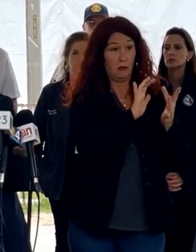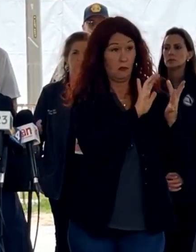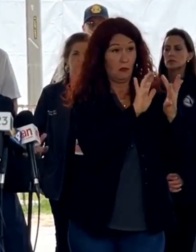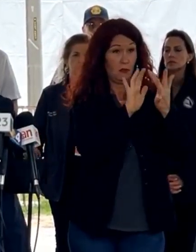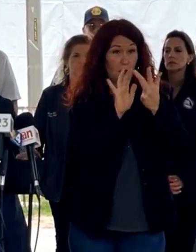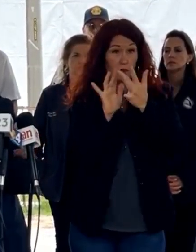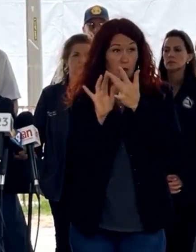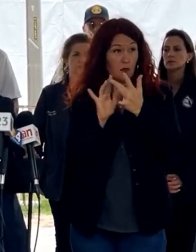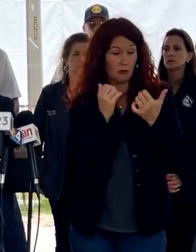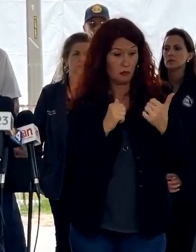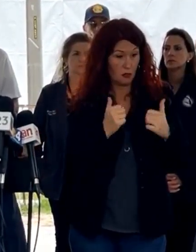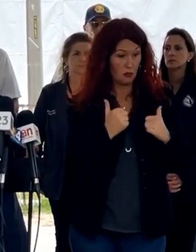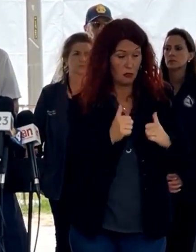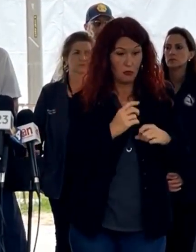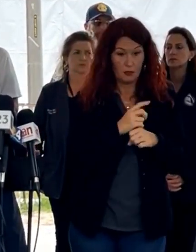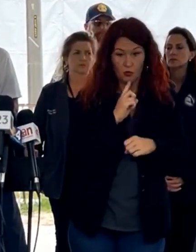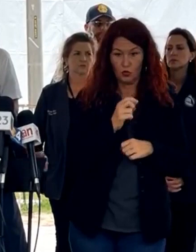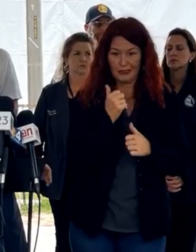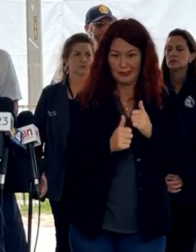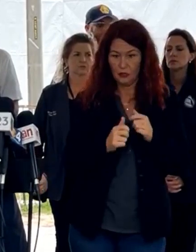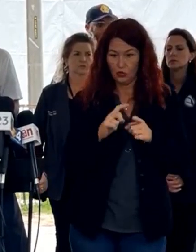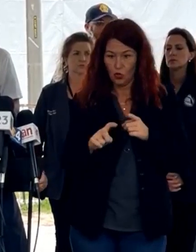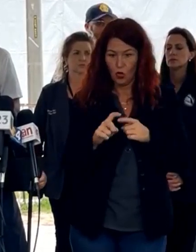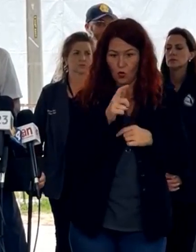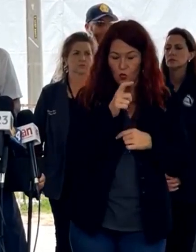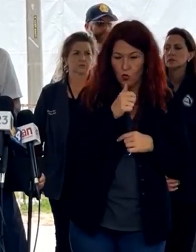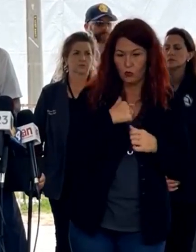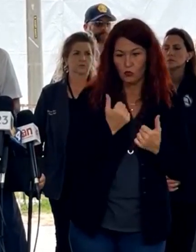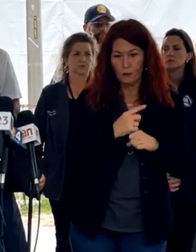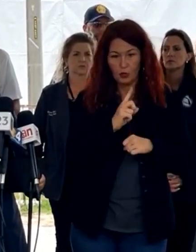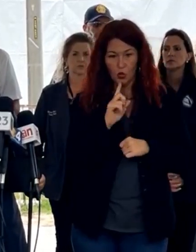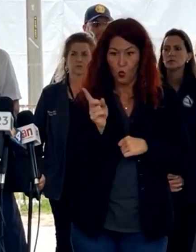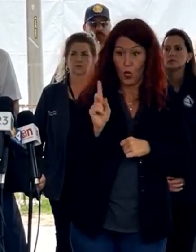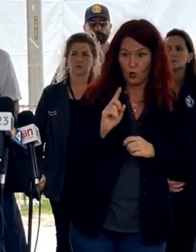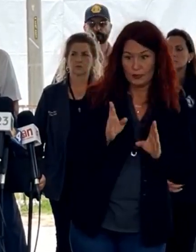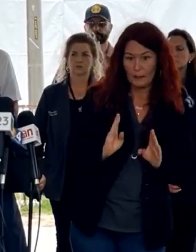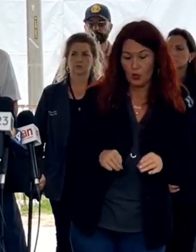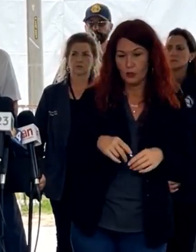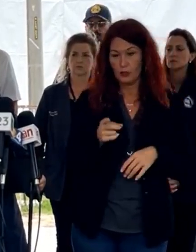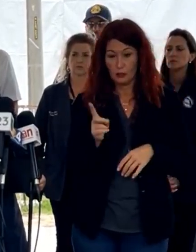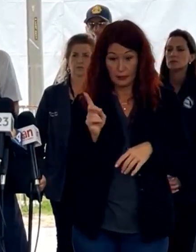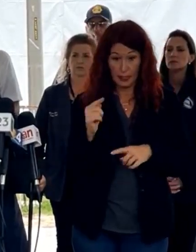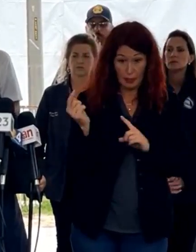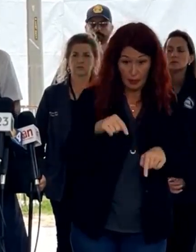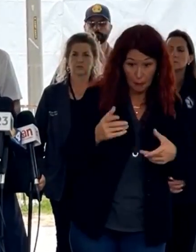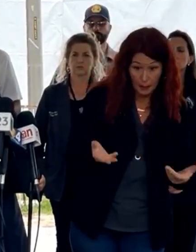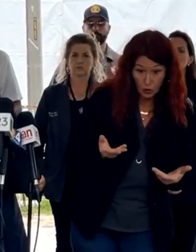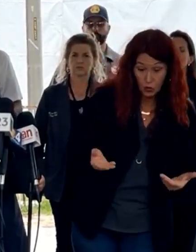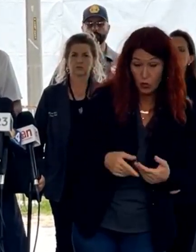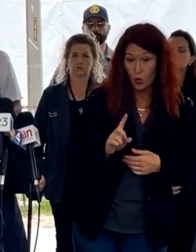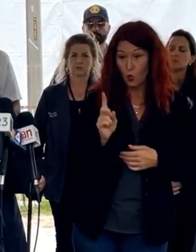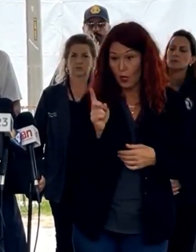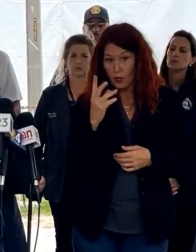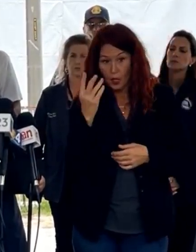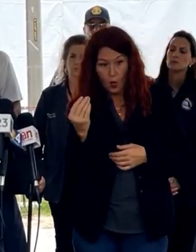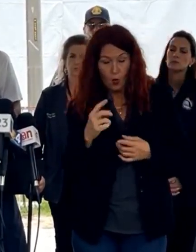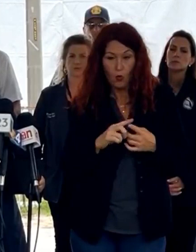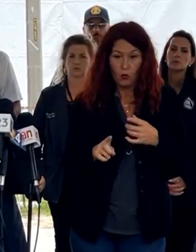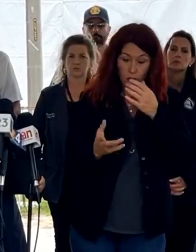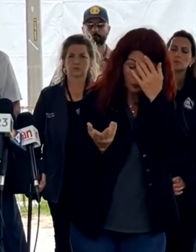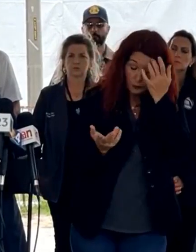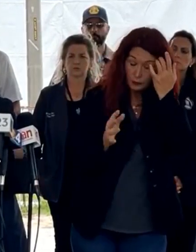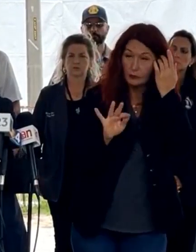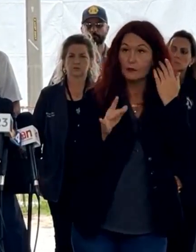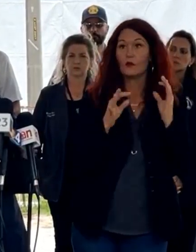confirm whether these people could have been here. So this is a very, very thorough and exhaustive process. Obviously, when your loved ones